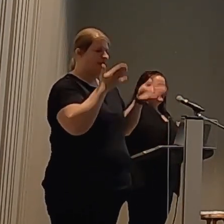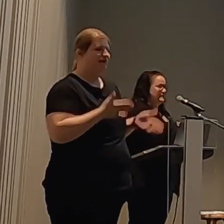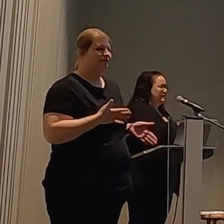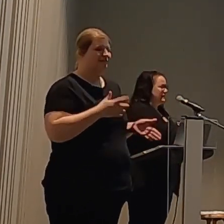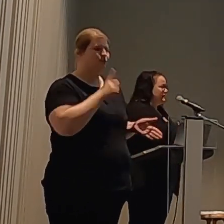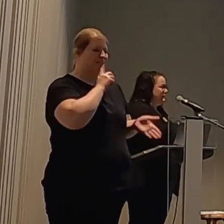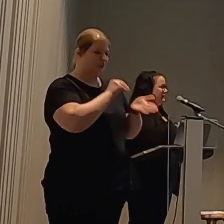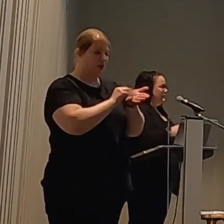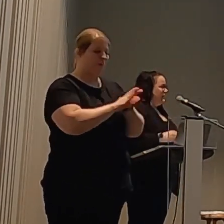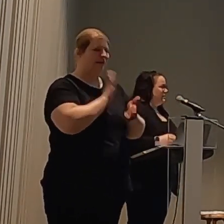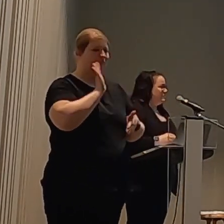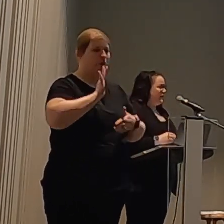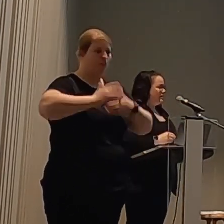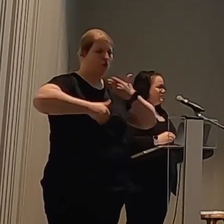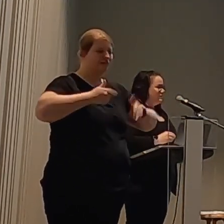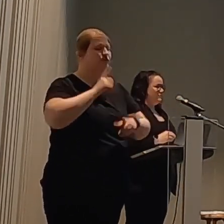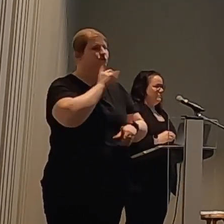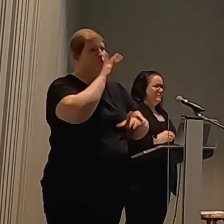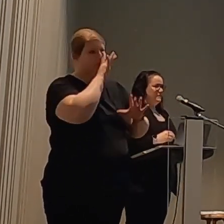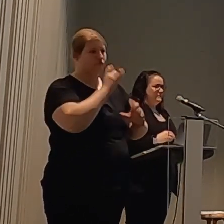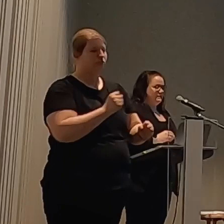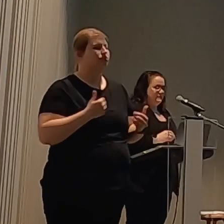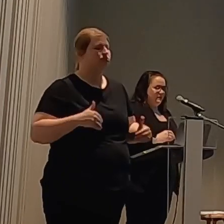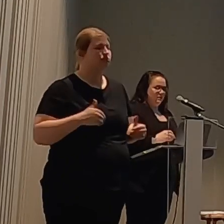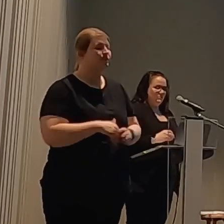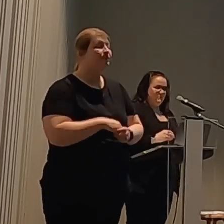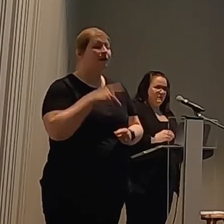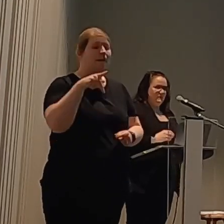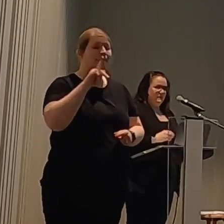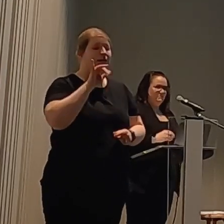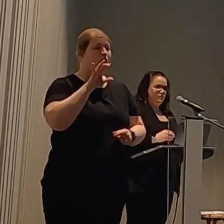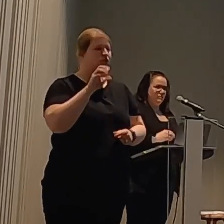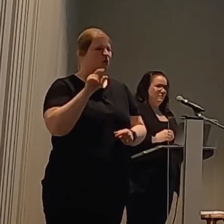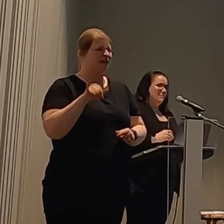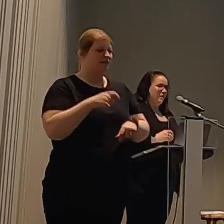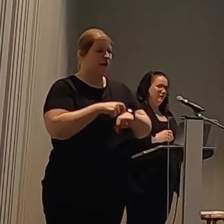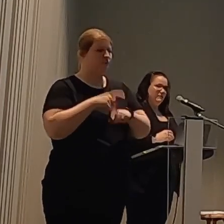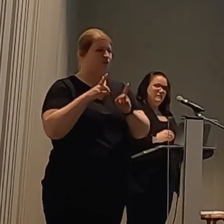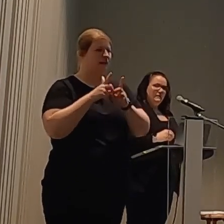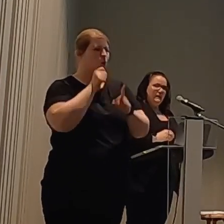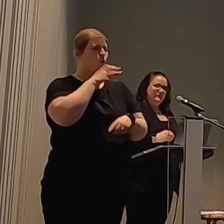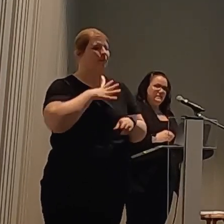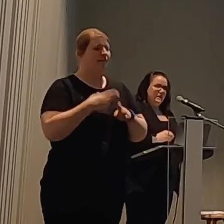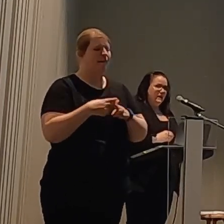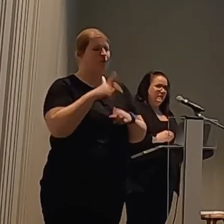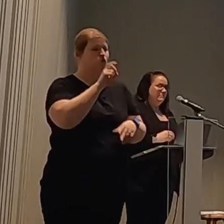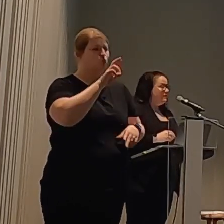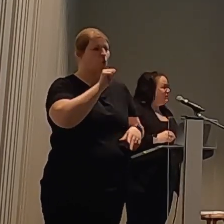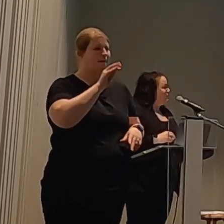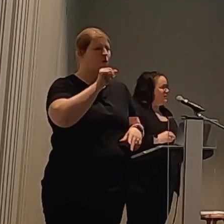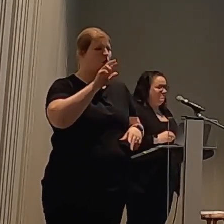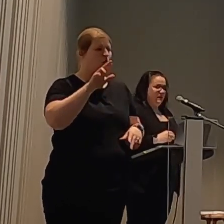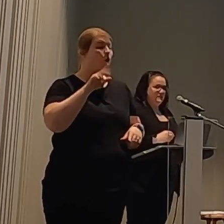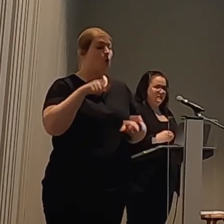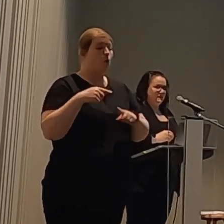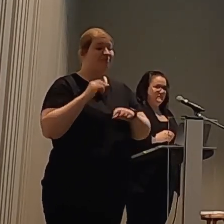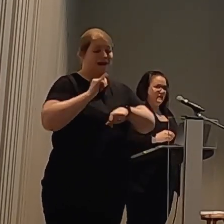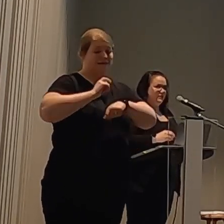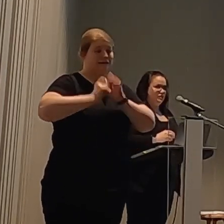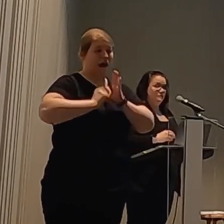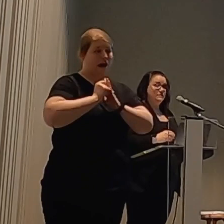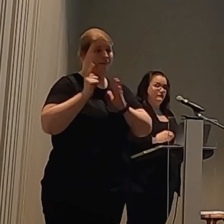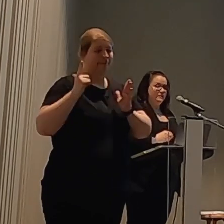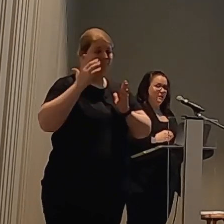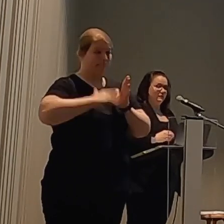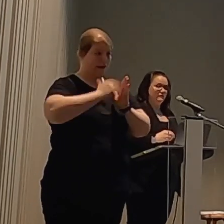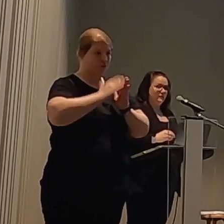so fascinating. And Picasso was dating a woman named Dora Maar at the time when he painted this,